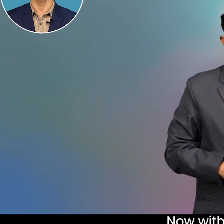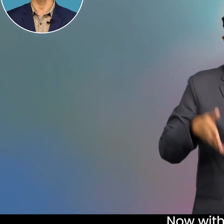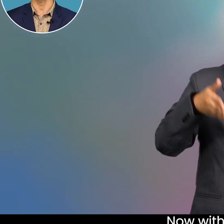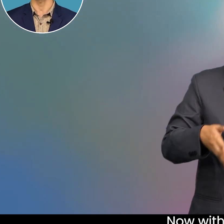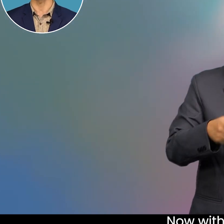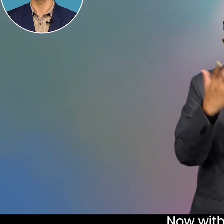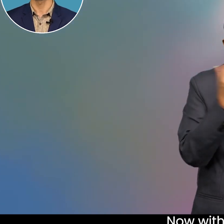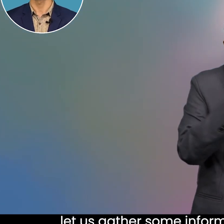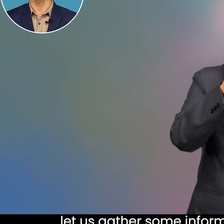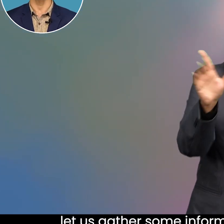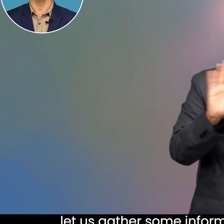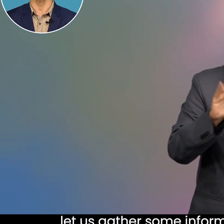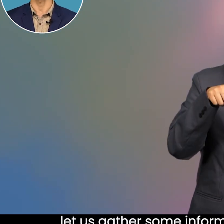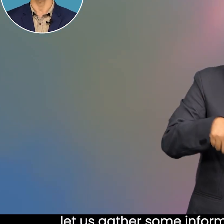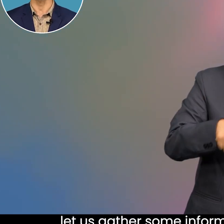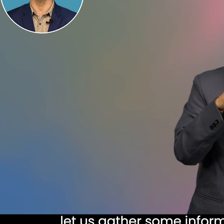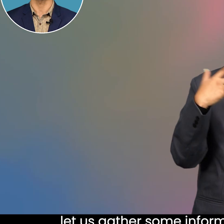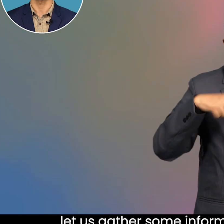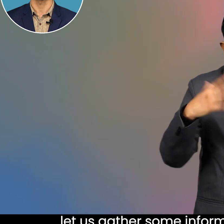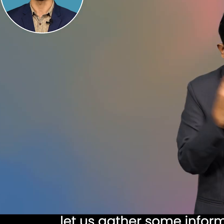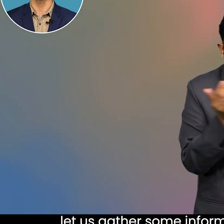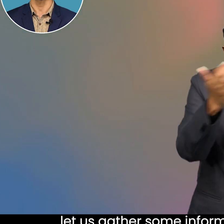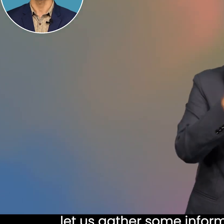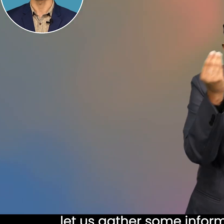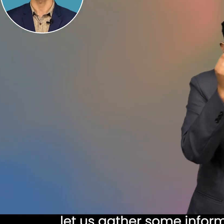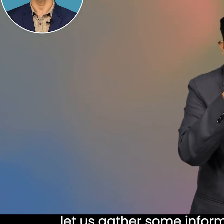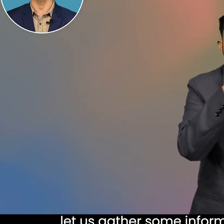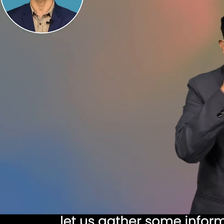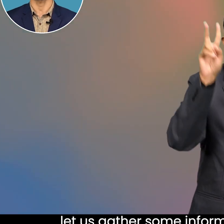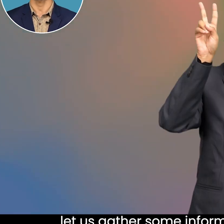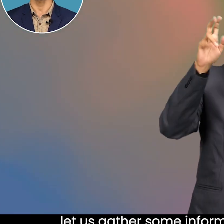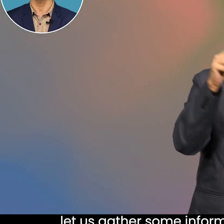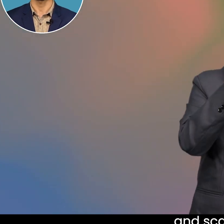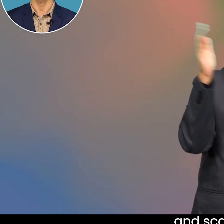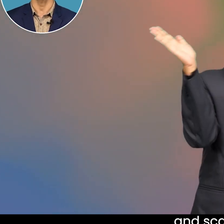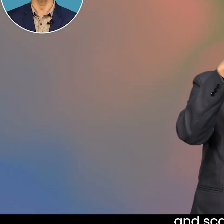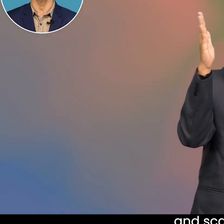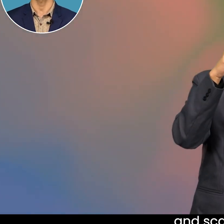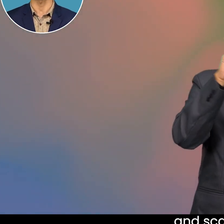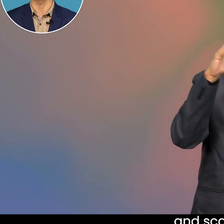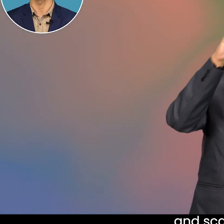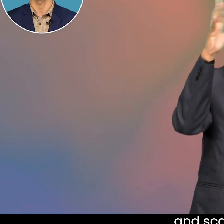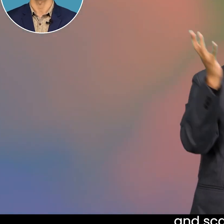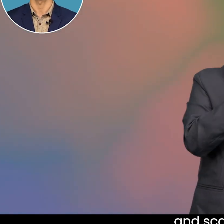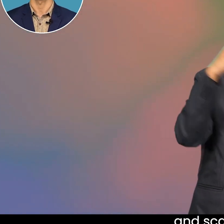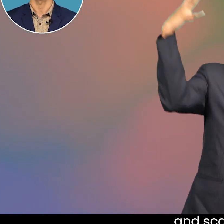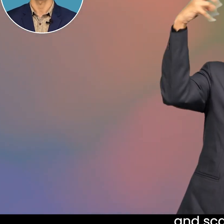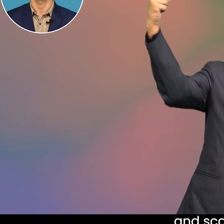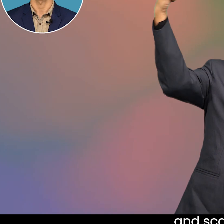Now without getting late, let us gather some information on atmospheric refraction and scattering of light.